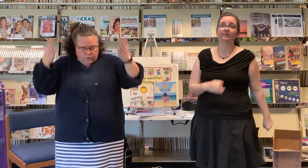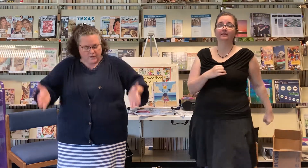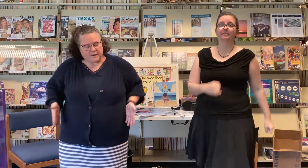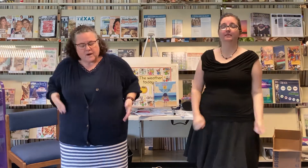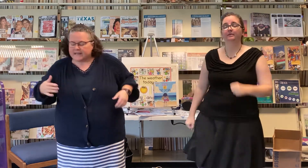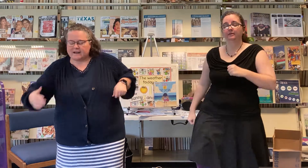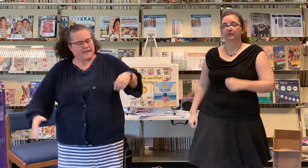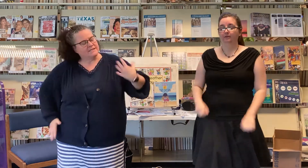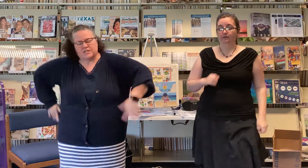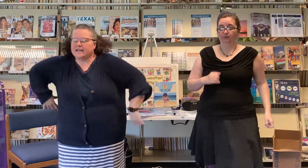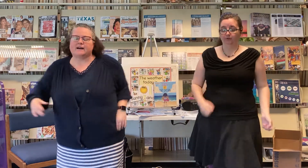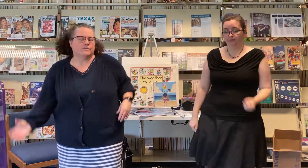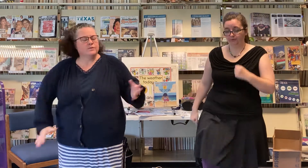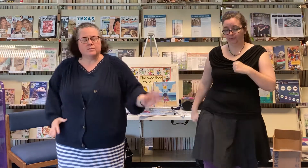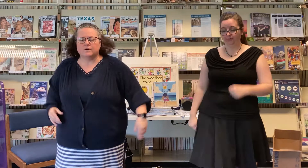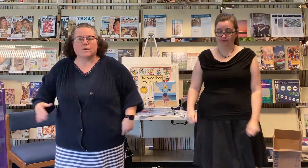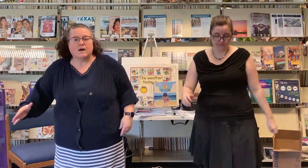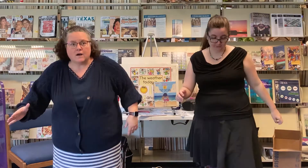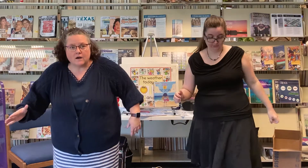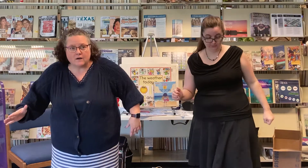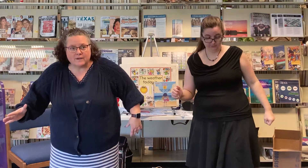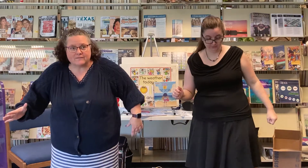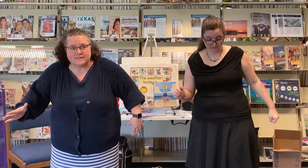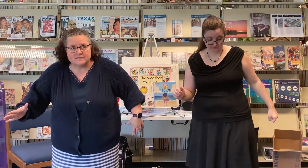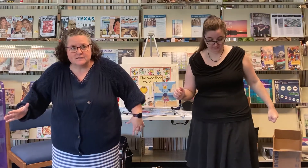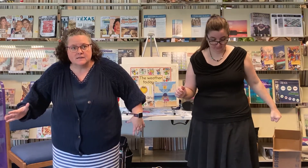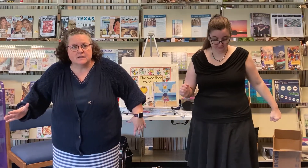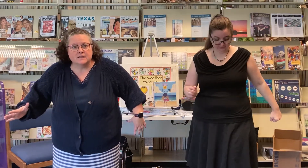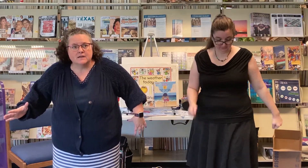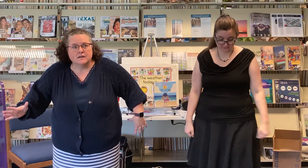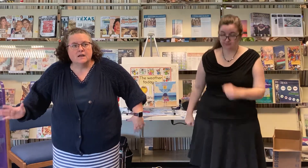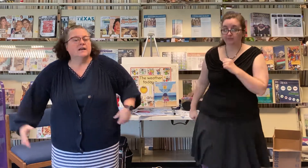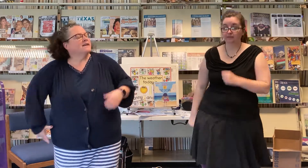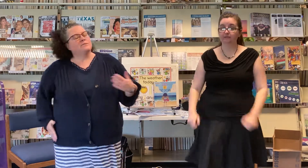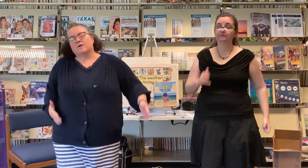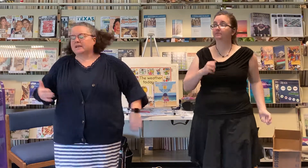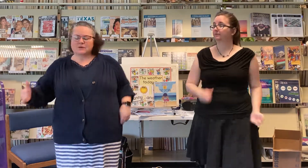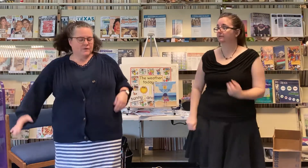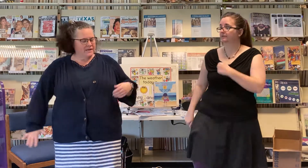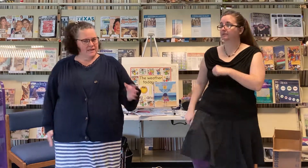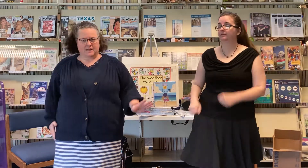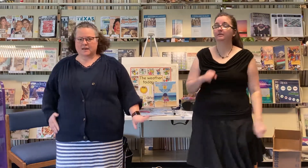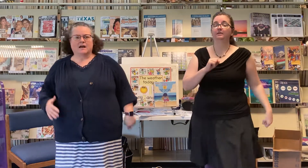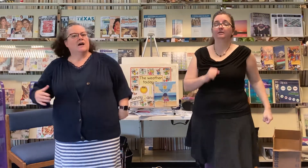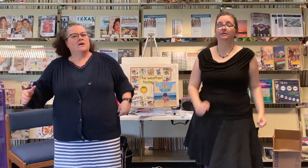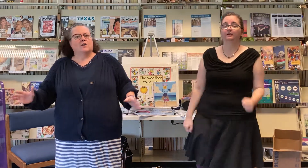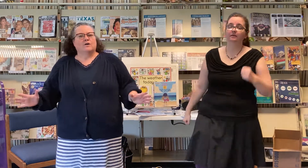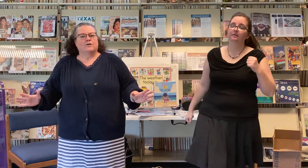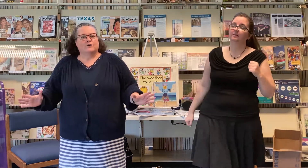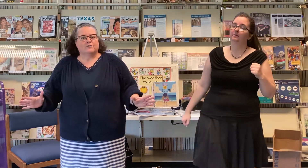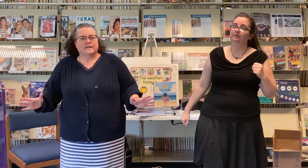Okay, walk it out, guys. Shake it out. Walk. We got freeze. Keep going, keep going. Freeze.